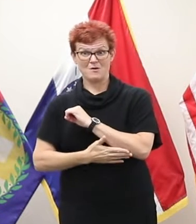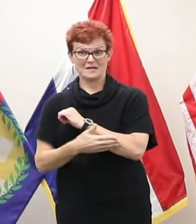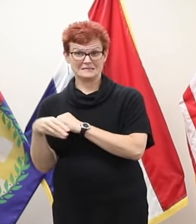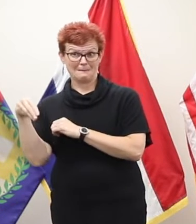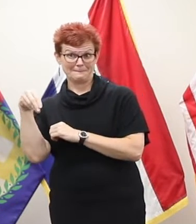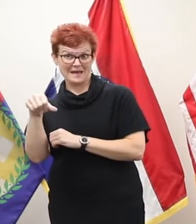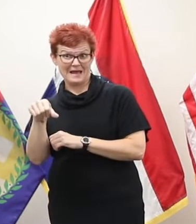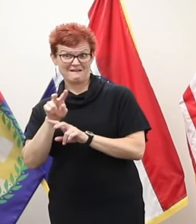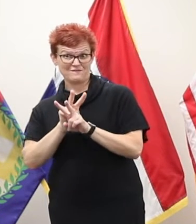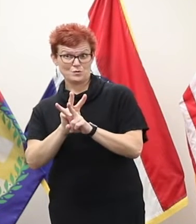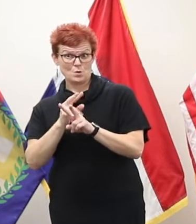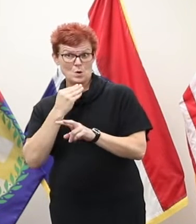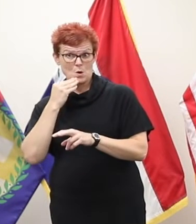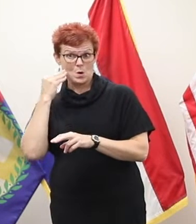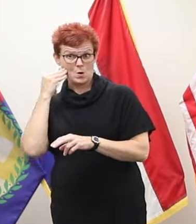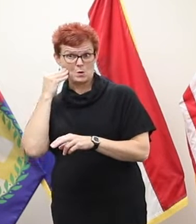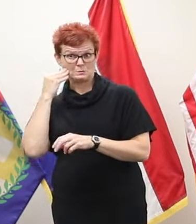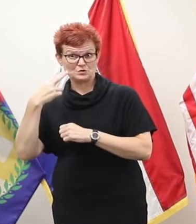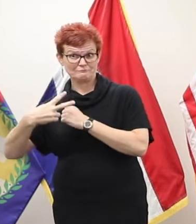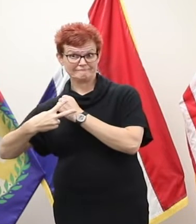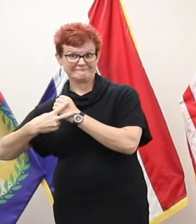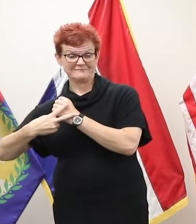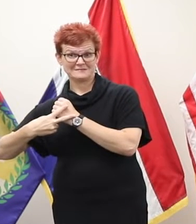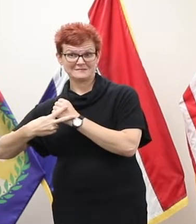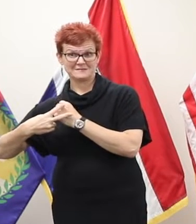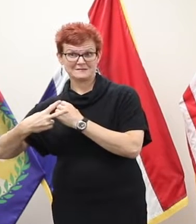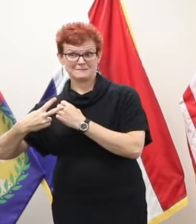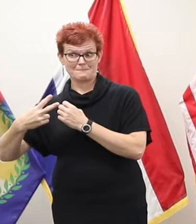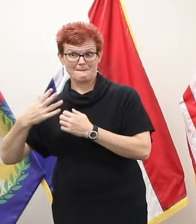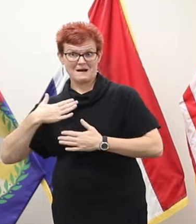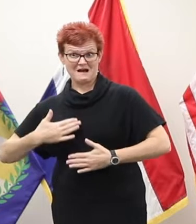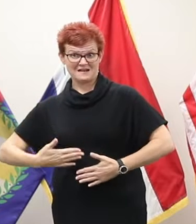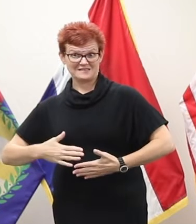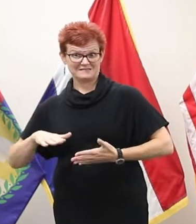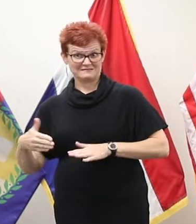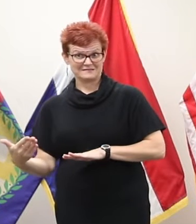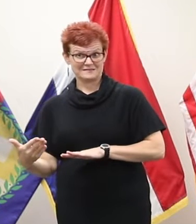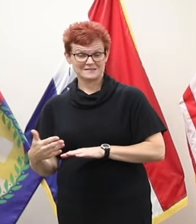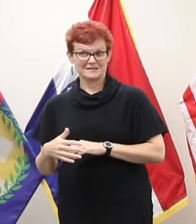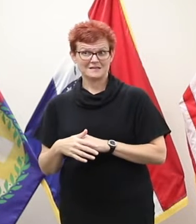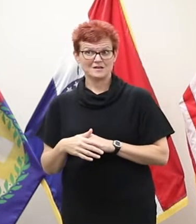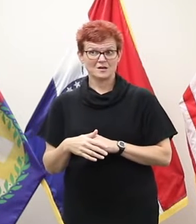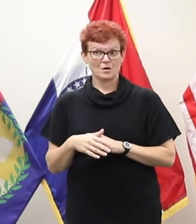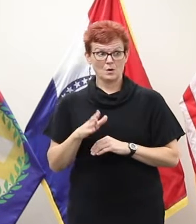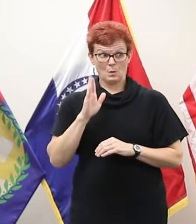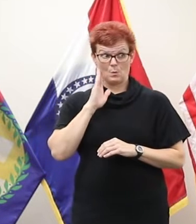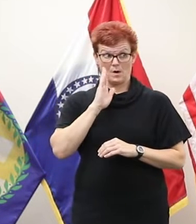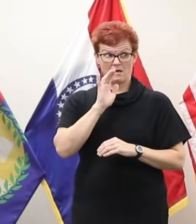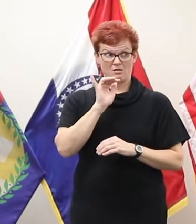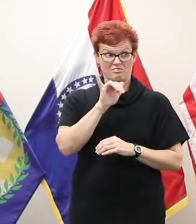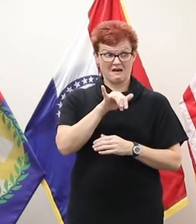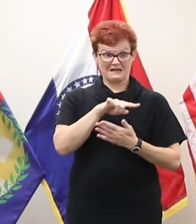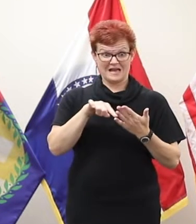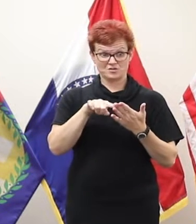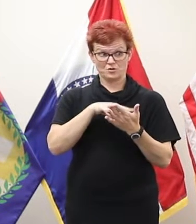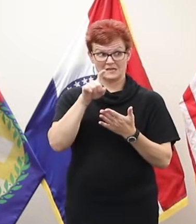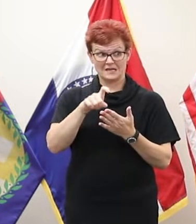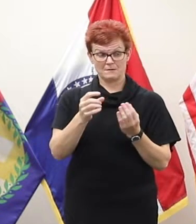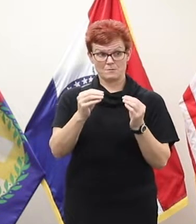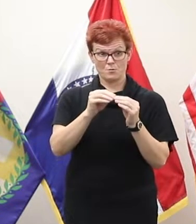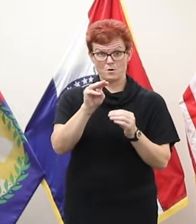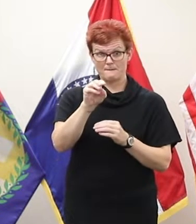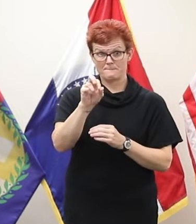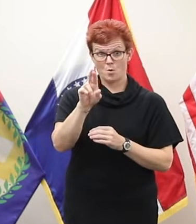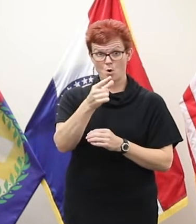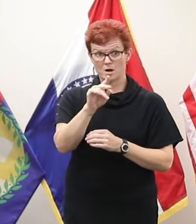to house dead bodies. With your plan to reduce overdose deaths, cancel the need for the new morgue, or do we still need more